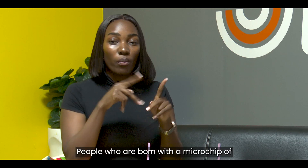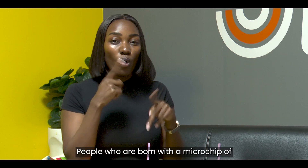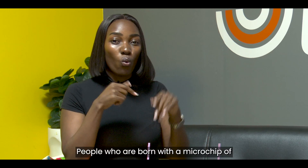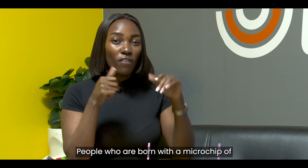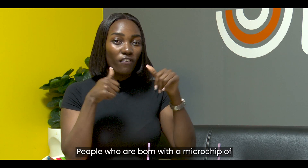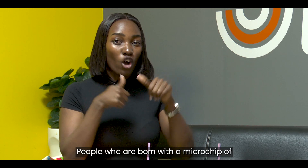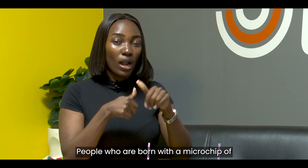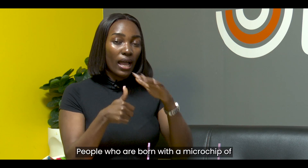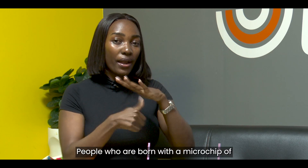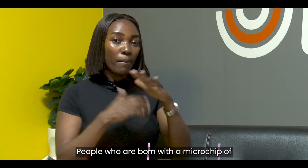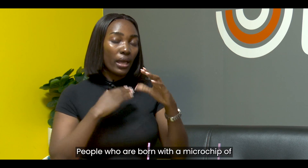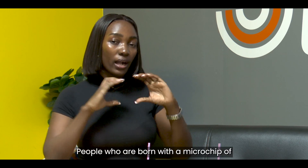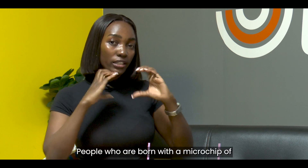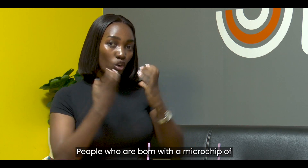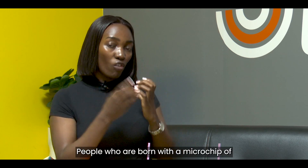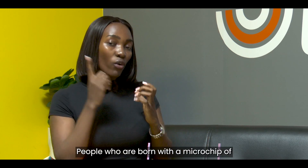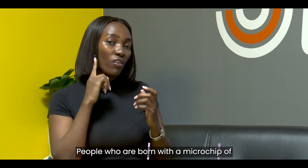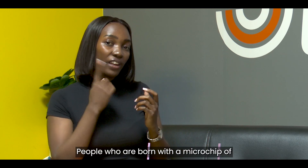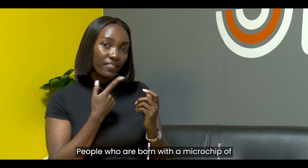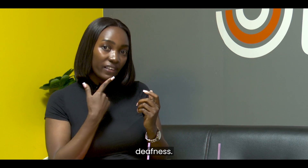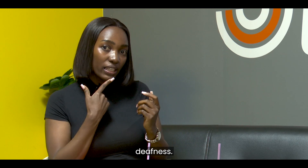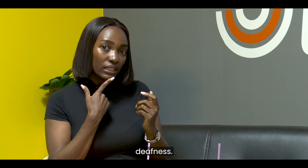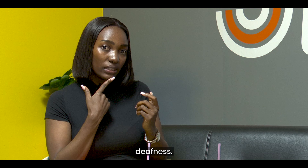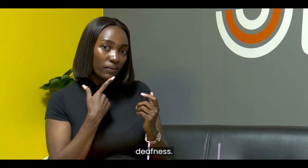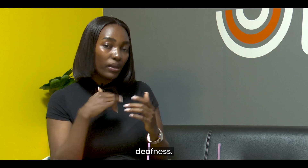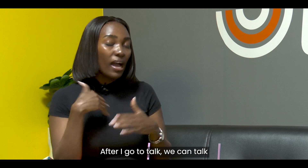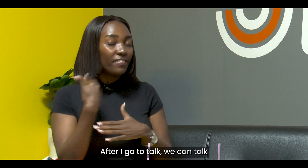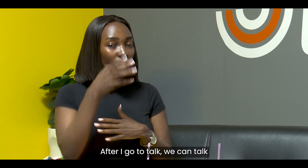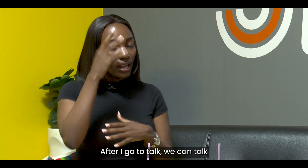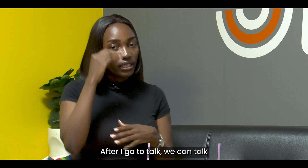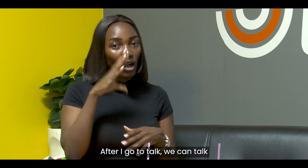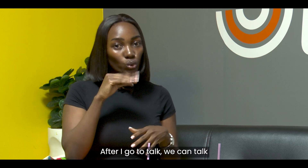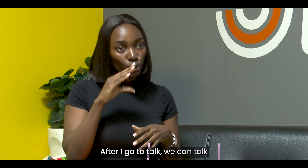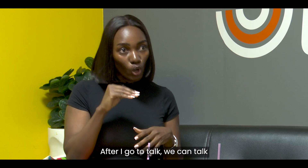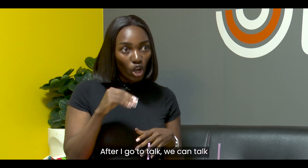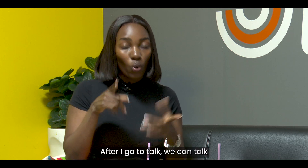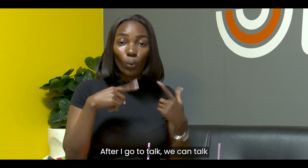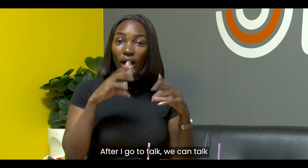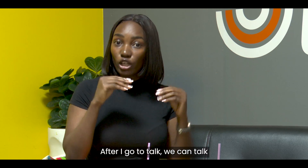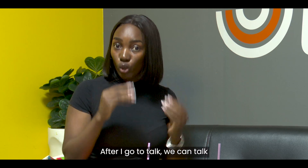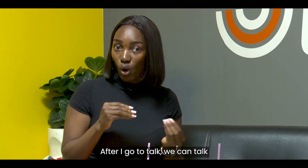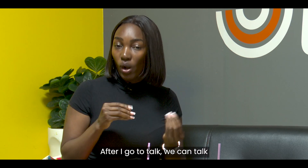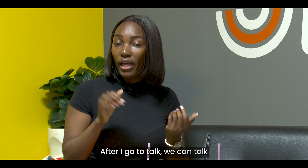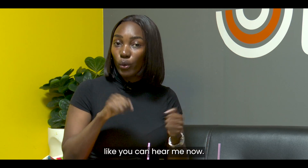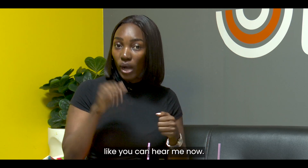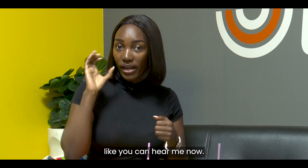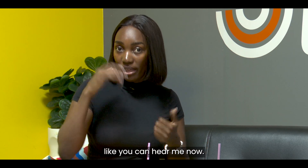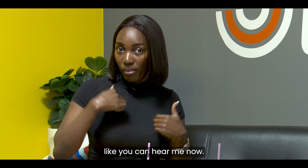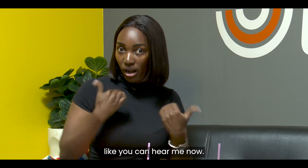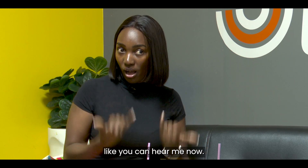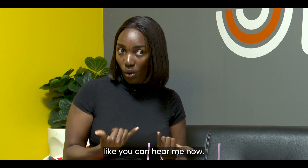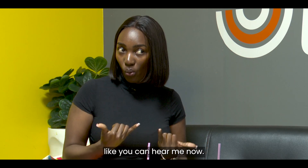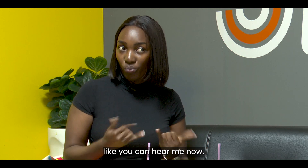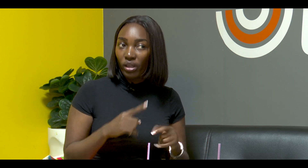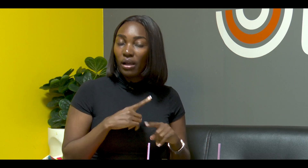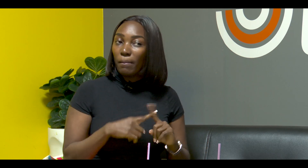People who fall under my category of deafness, after learning how to talk, we can talk like you can hear me now.